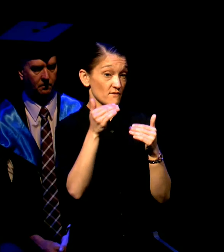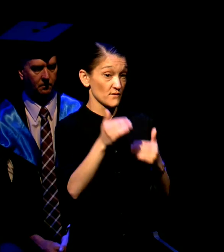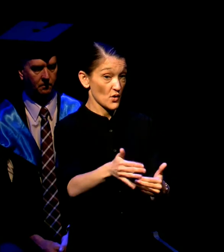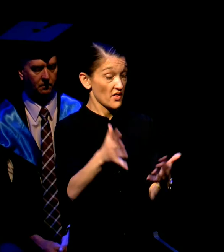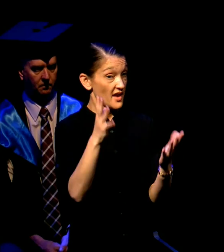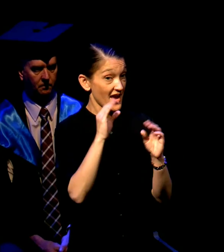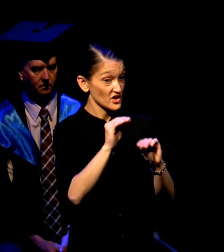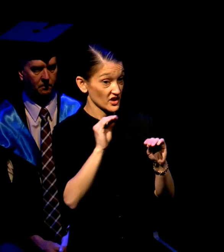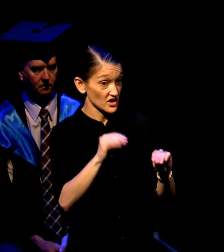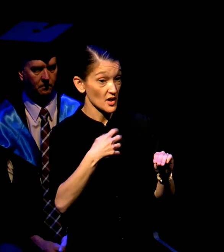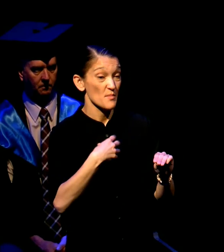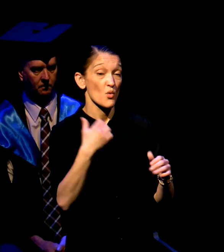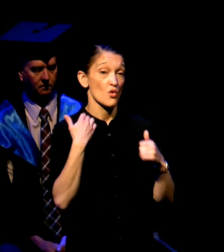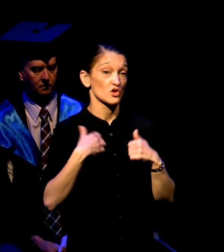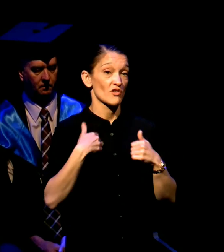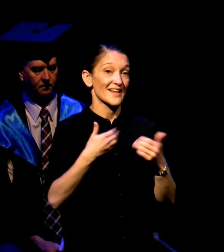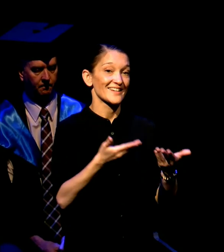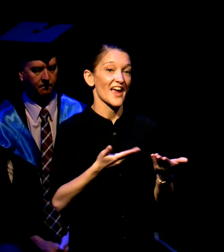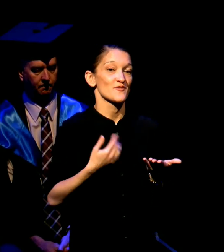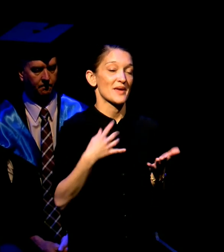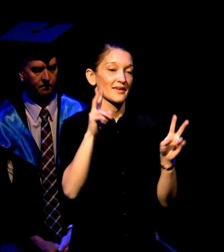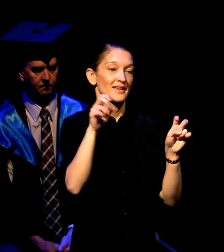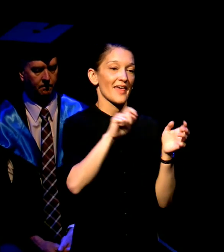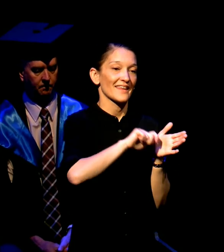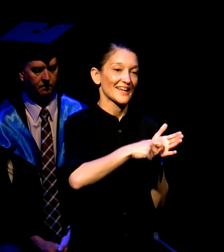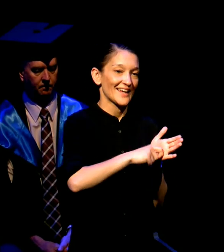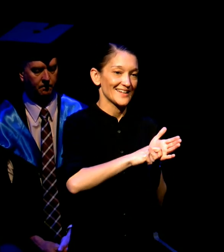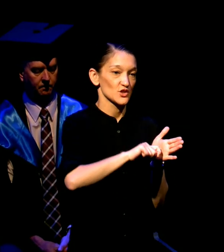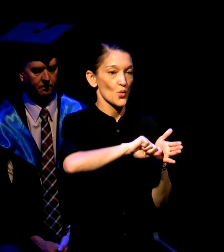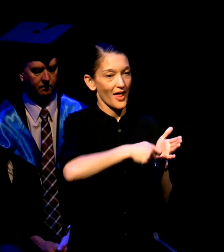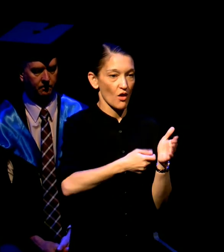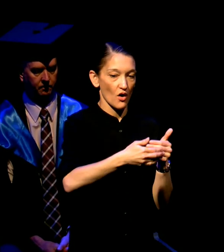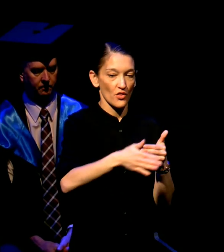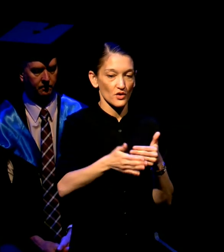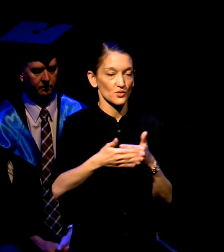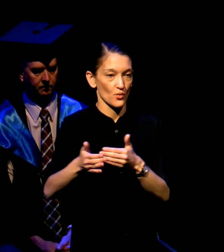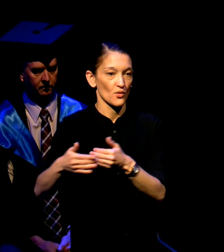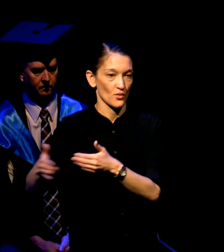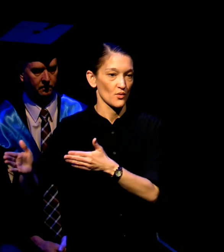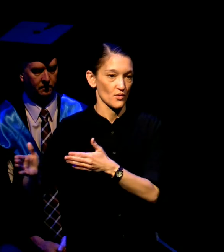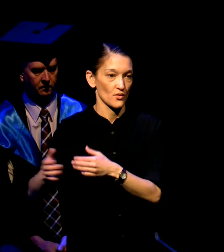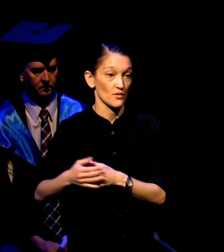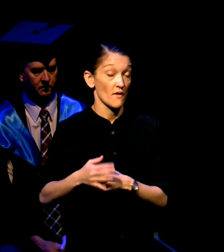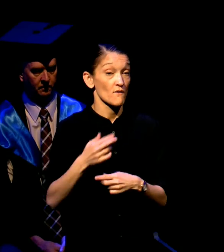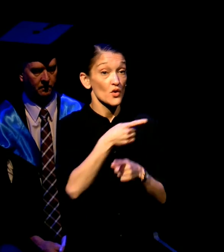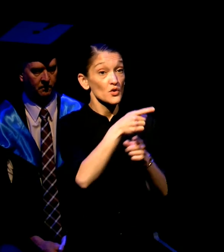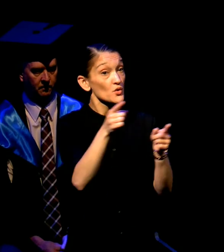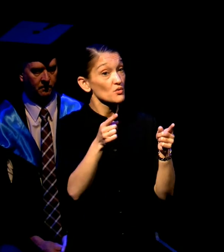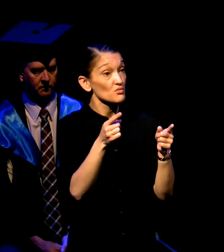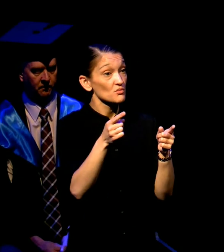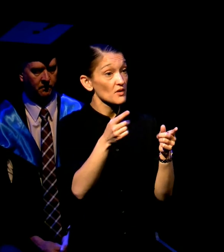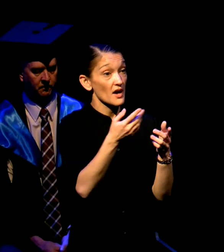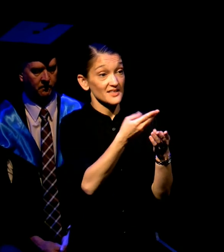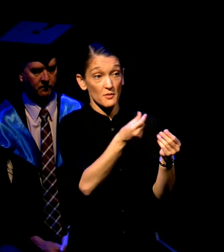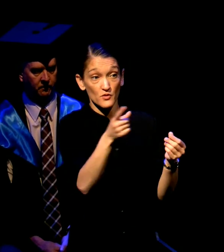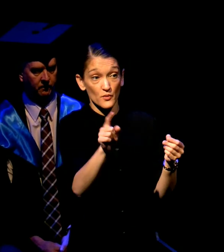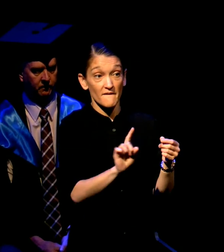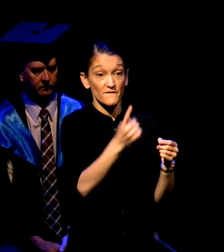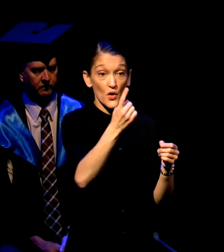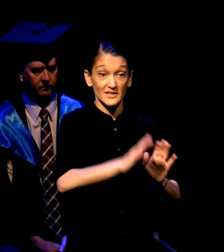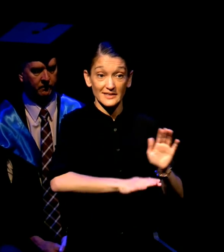the keys to unlock these doors of opportunity. And for those of you who are taking your first steps or your next steps in your